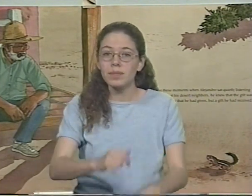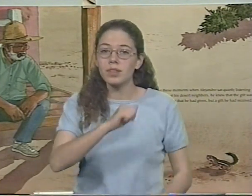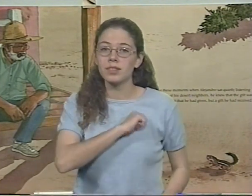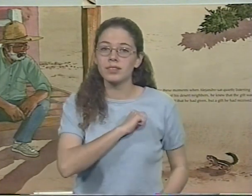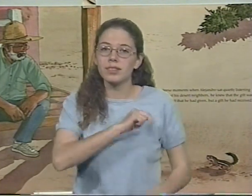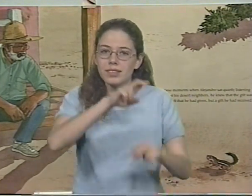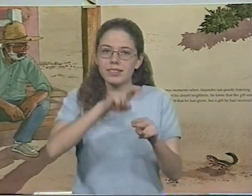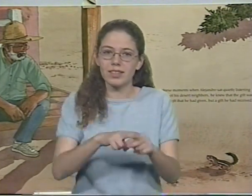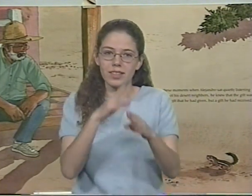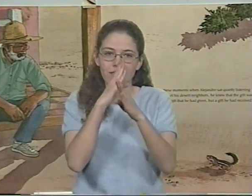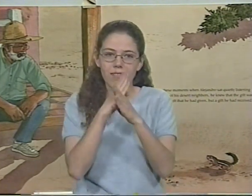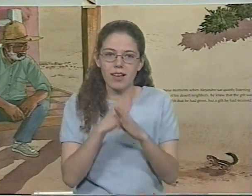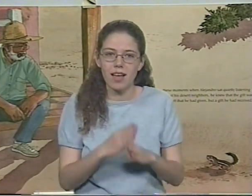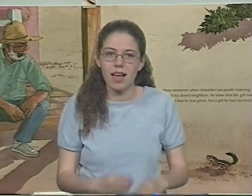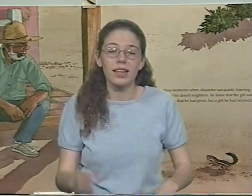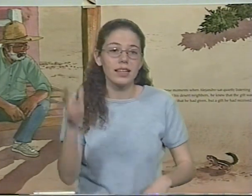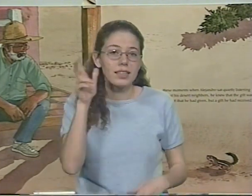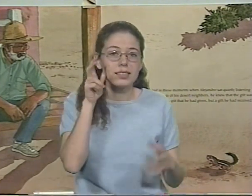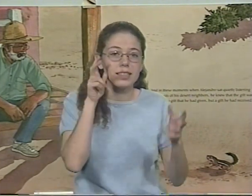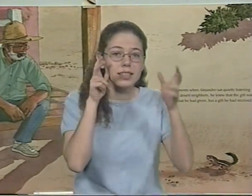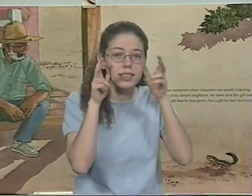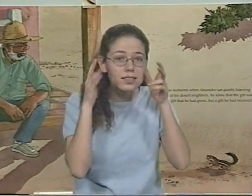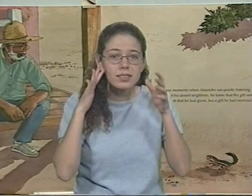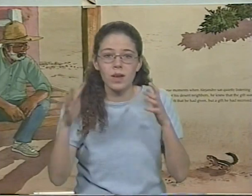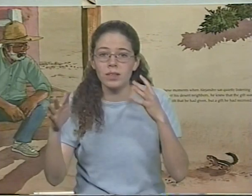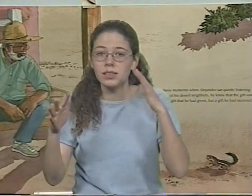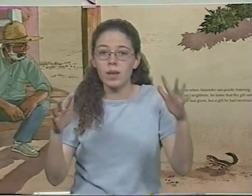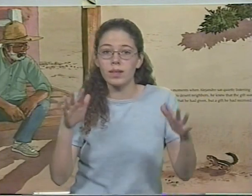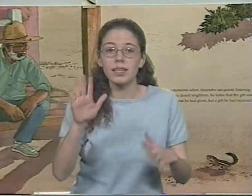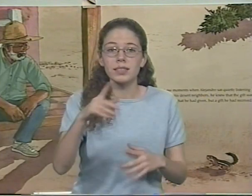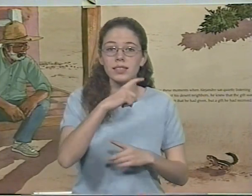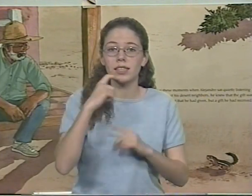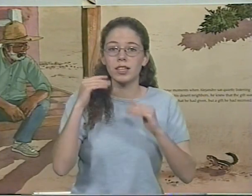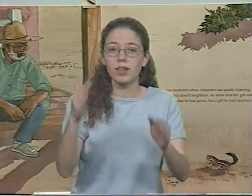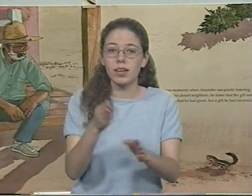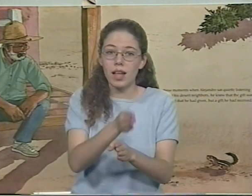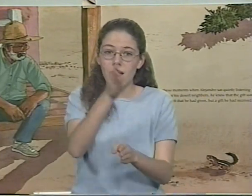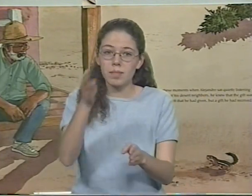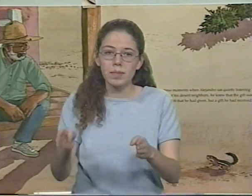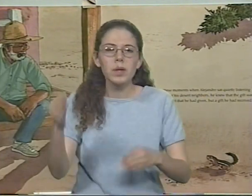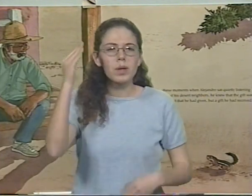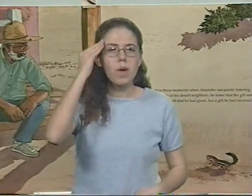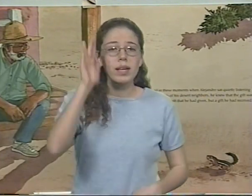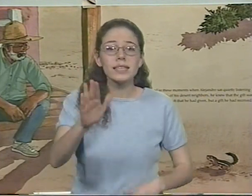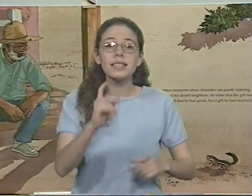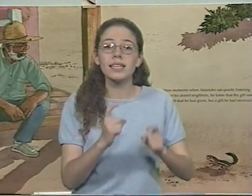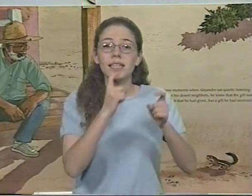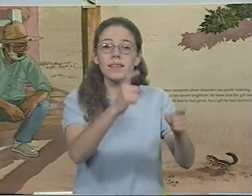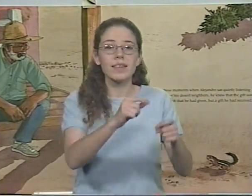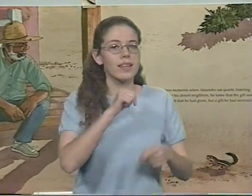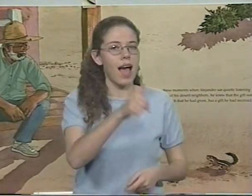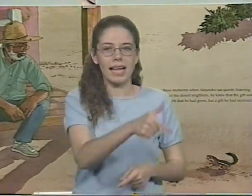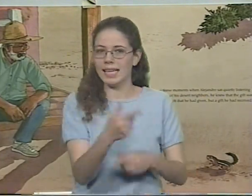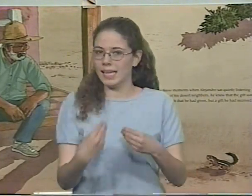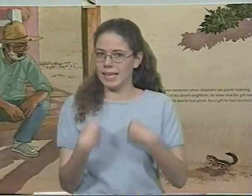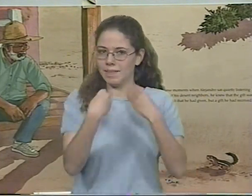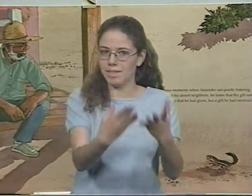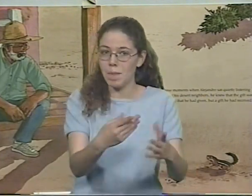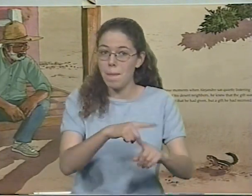And in these moments when Alejandro sat quietly listening to the sounds of his desert neighbors, he knew that the gift was not so much a gift that he had